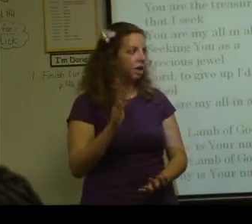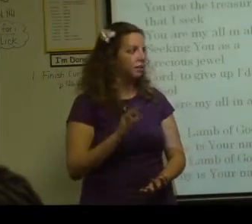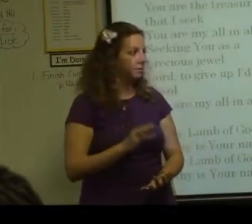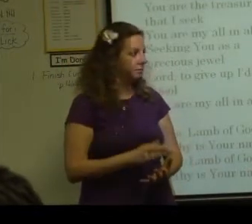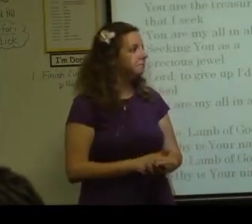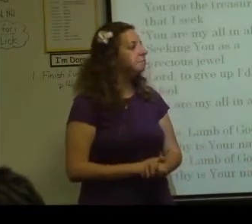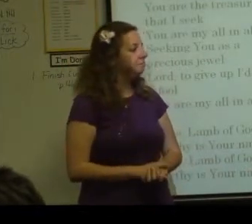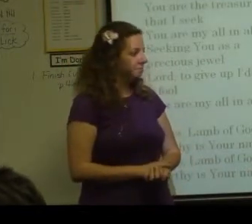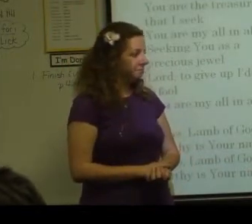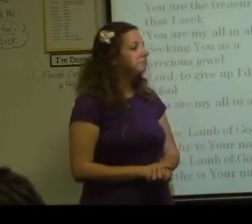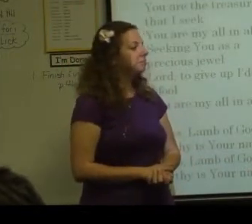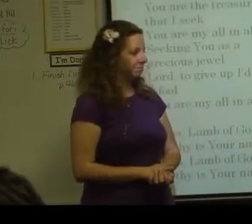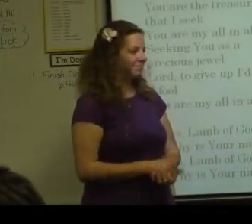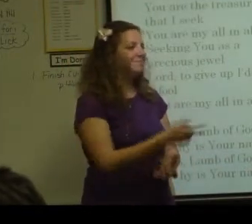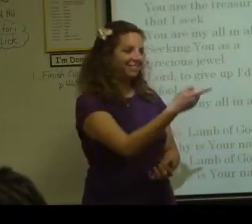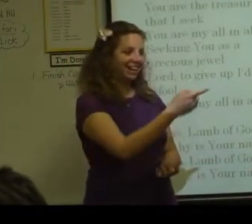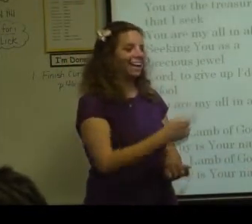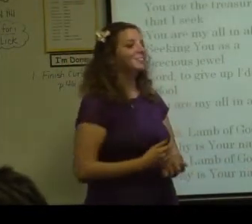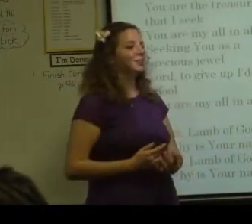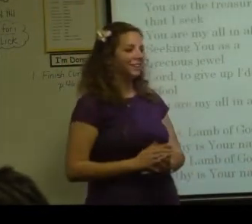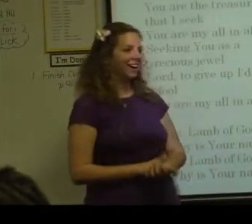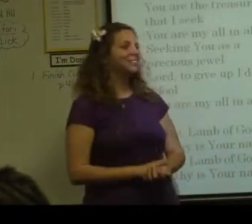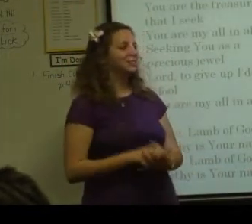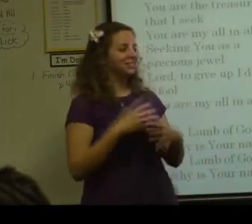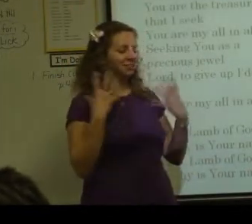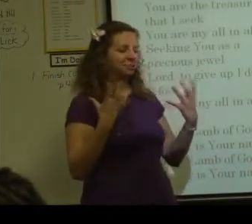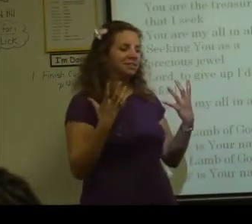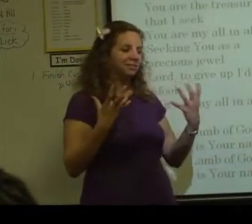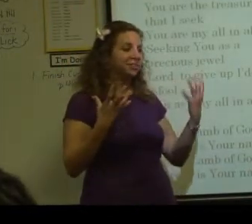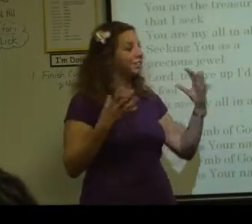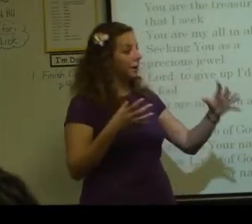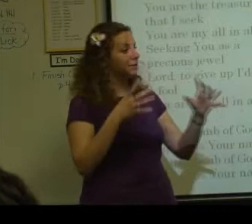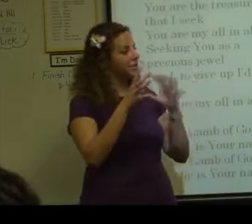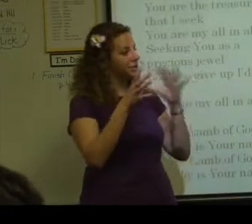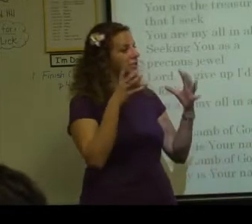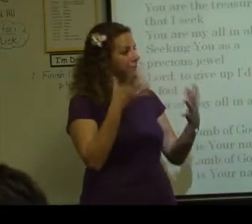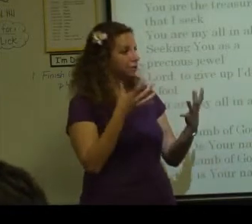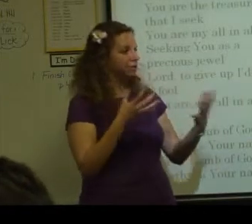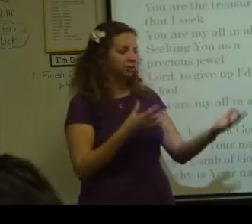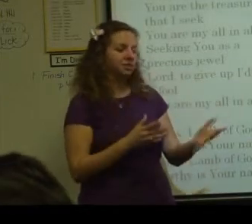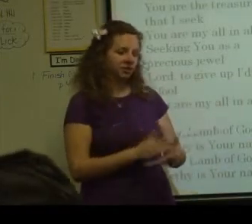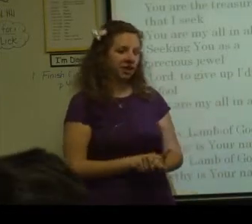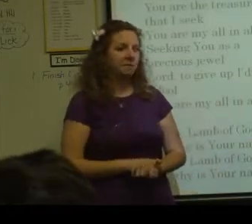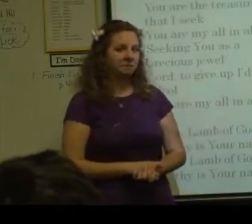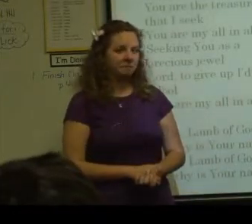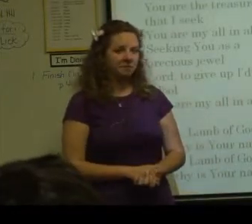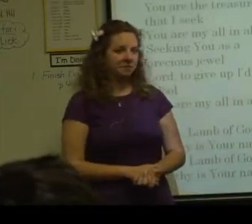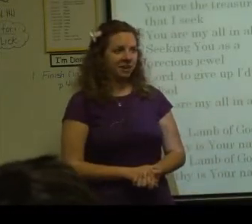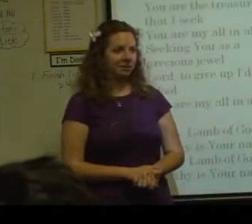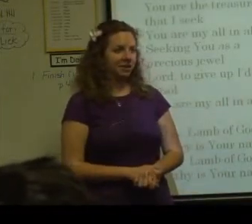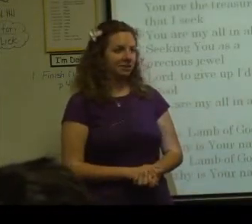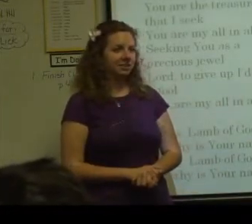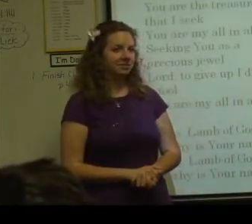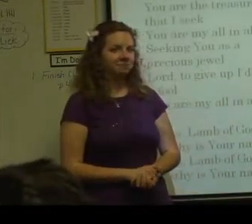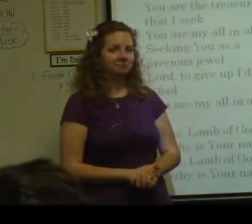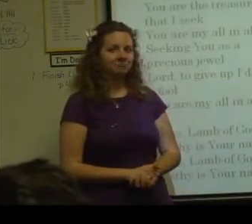God. Yeah, so it's a little bit different than that, but still similar to it, so yeah. Okay, what else?